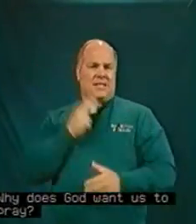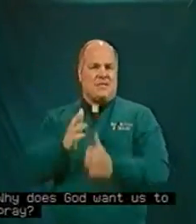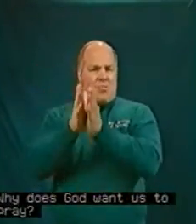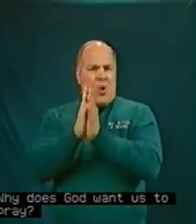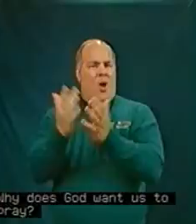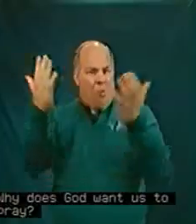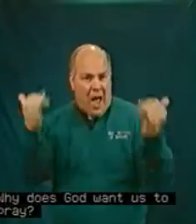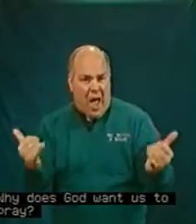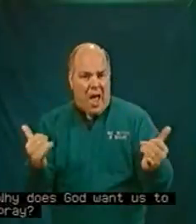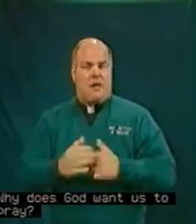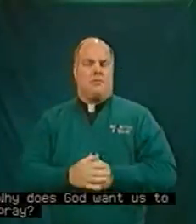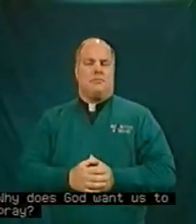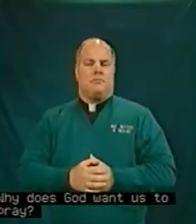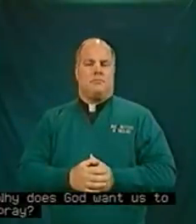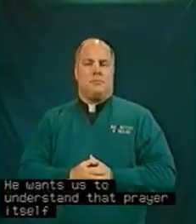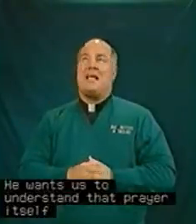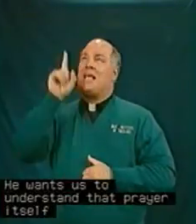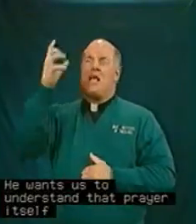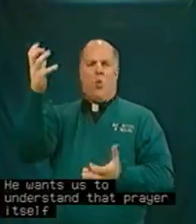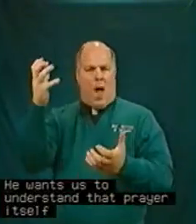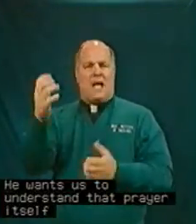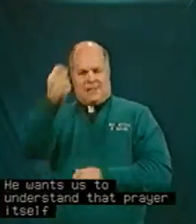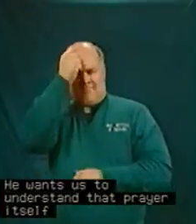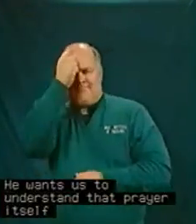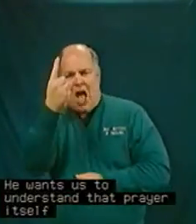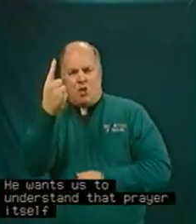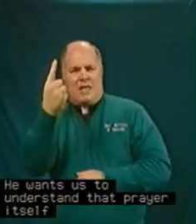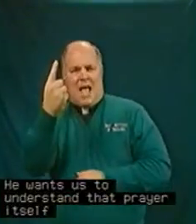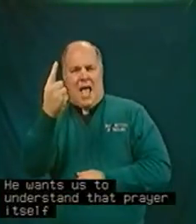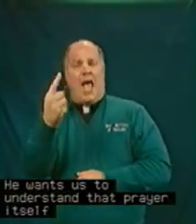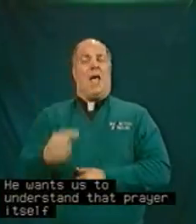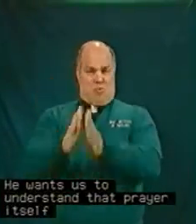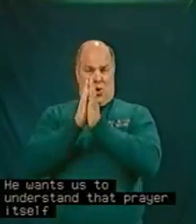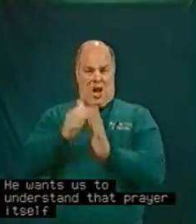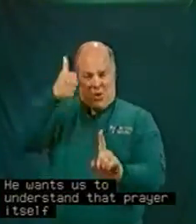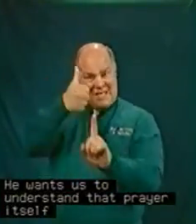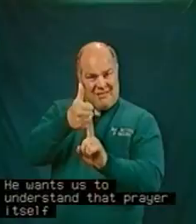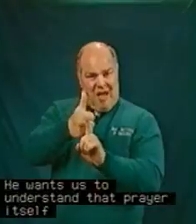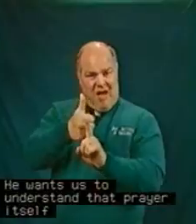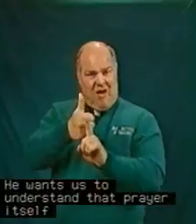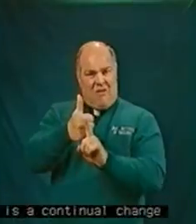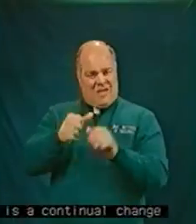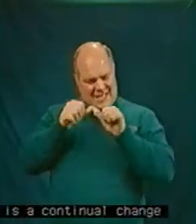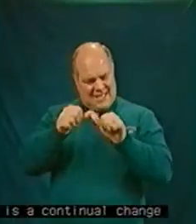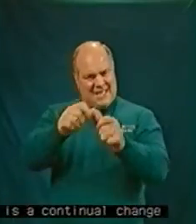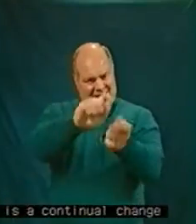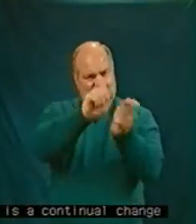does God want us to pray? He wants us to understand that prayer itself is a